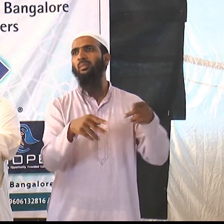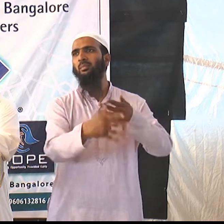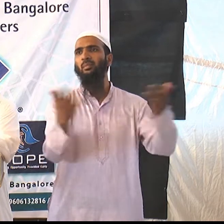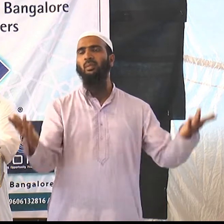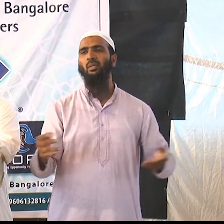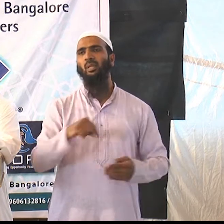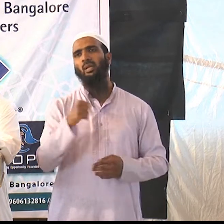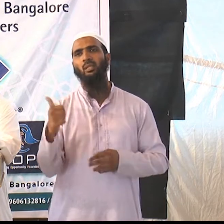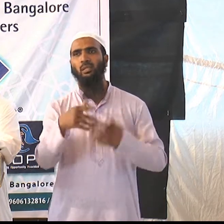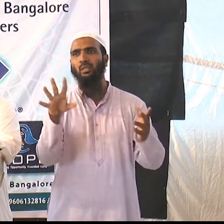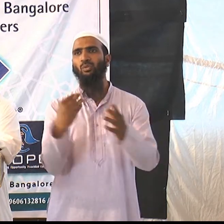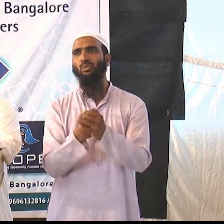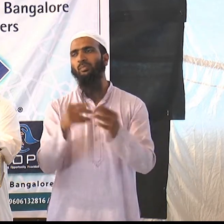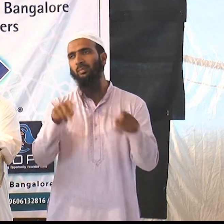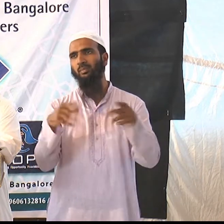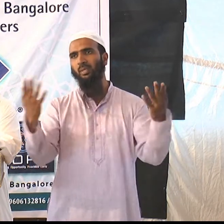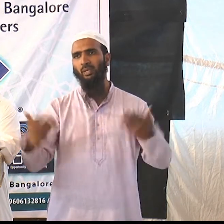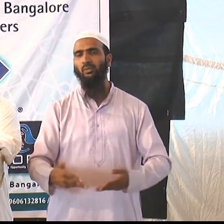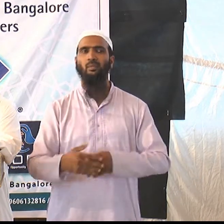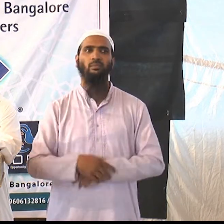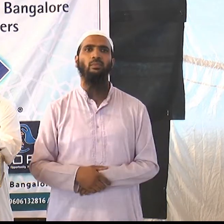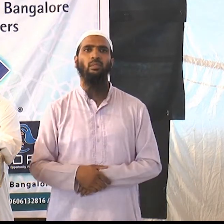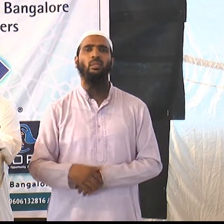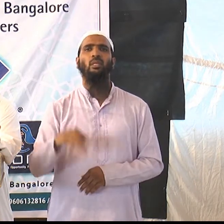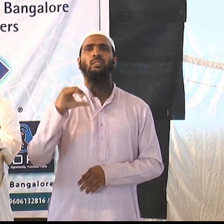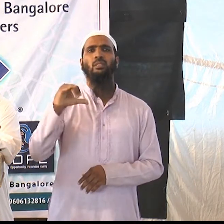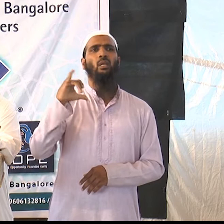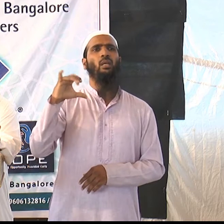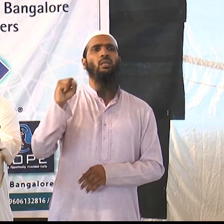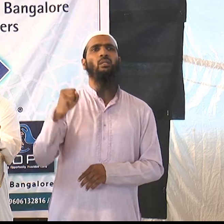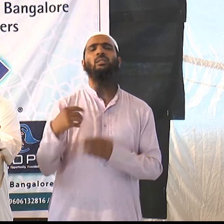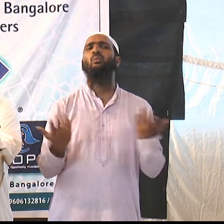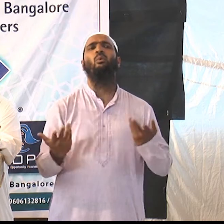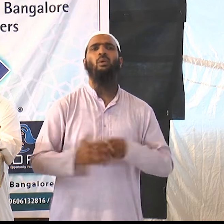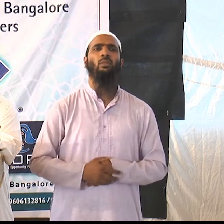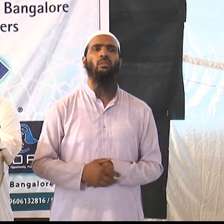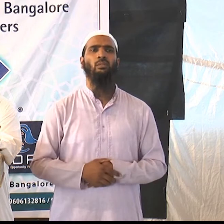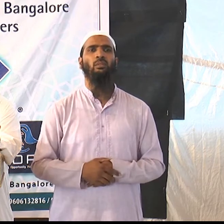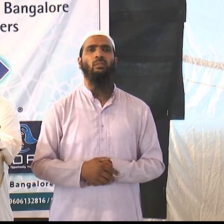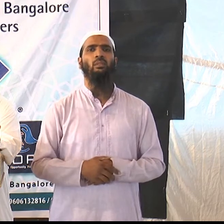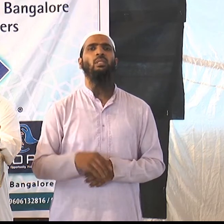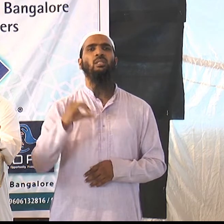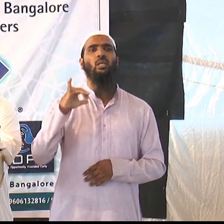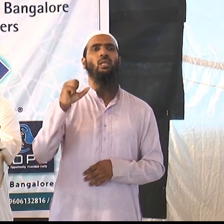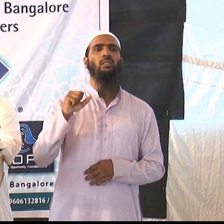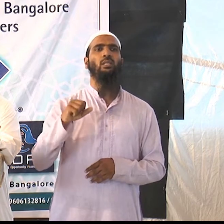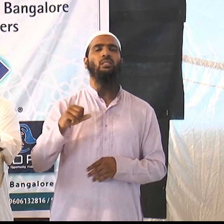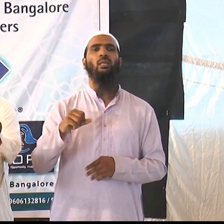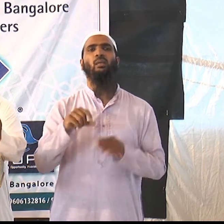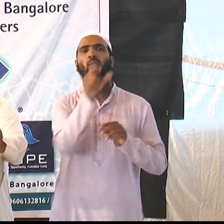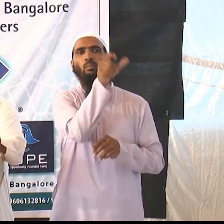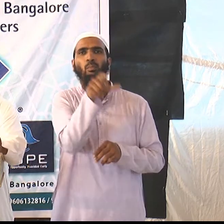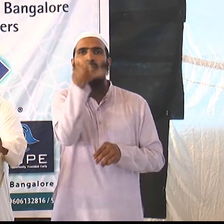A brief introduction about CIS. CIS stands for Center for Islamic Studies, which was established in the